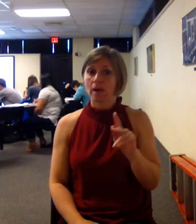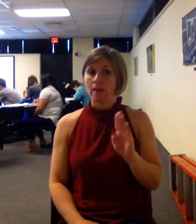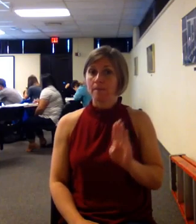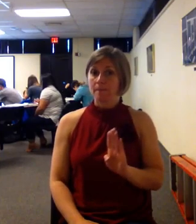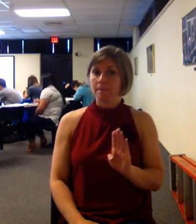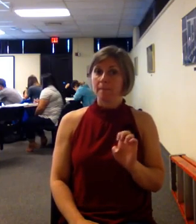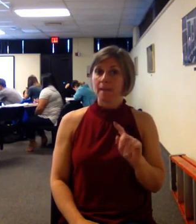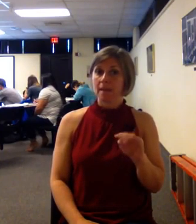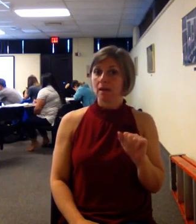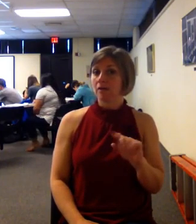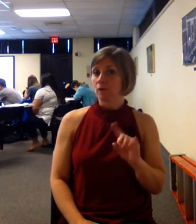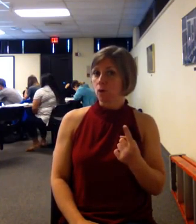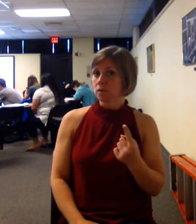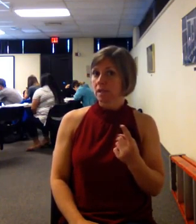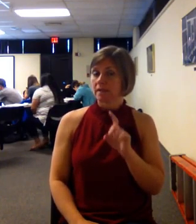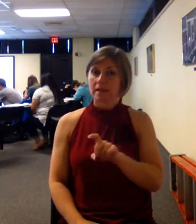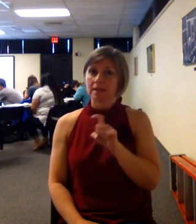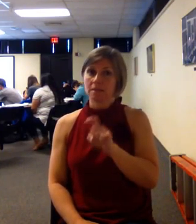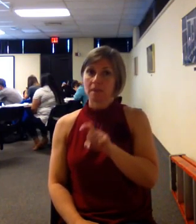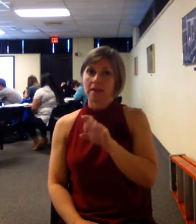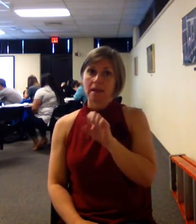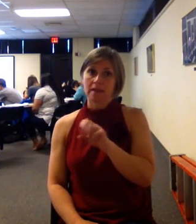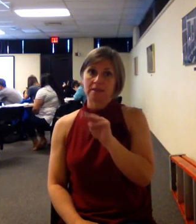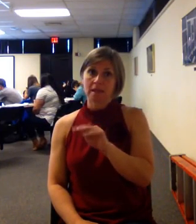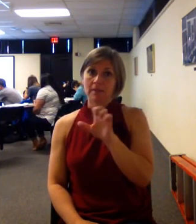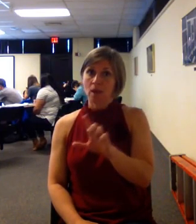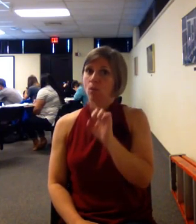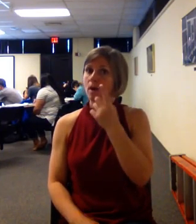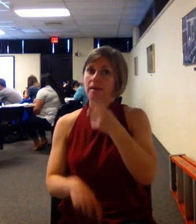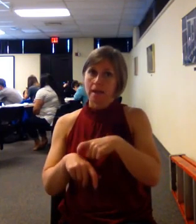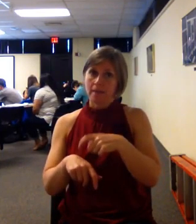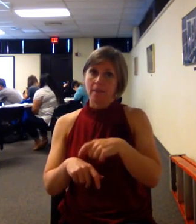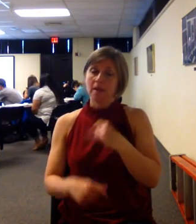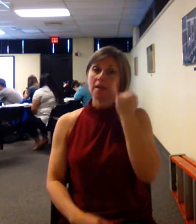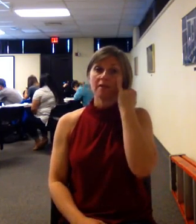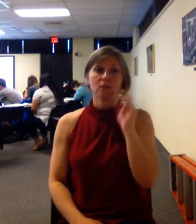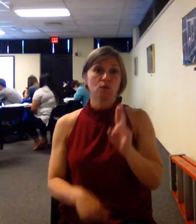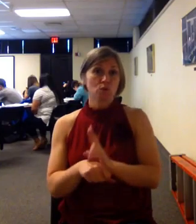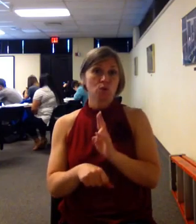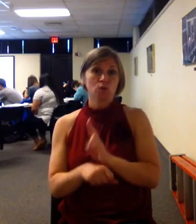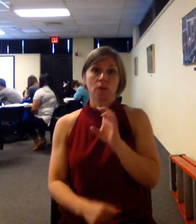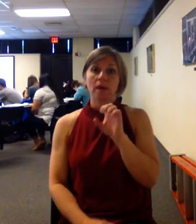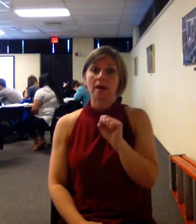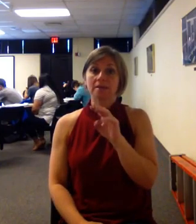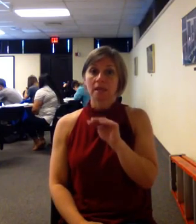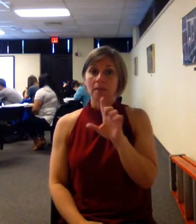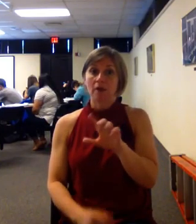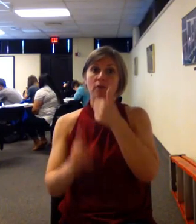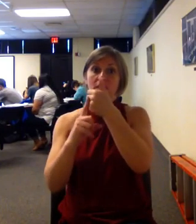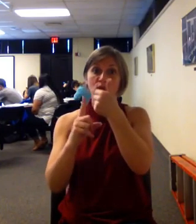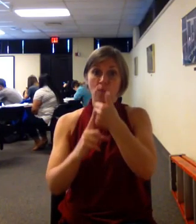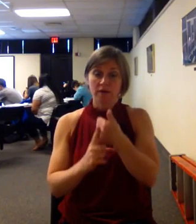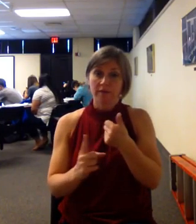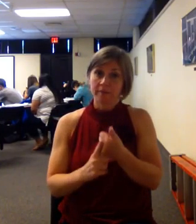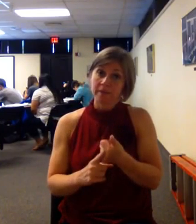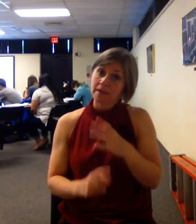only have to use my SML equation once. If you wanted to use your SML equation for each and every one of these, that's fine, but then you